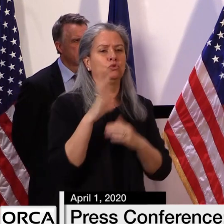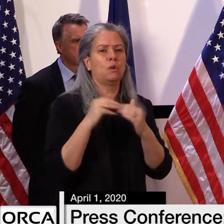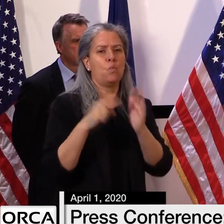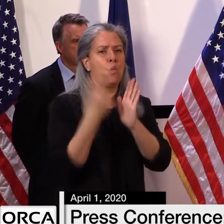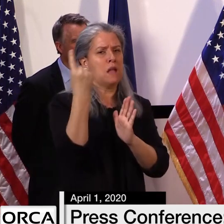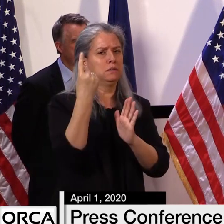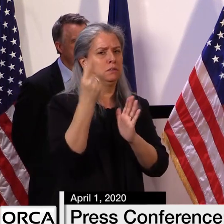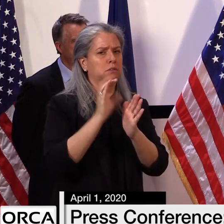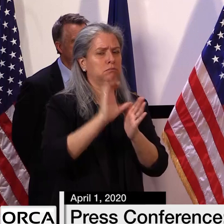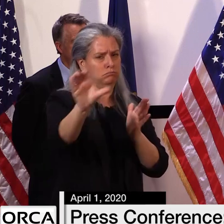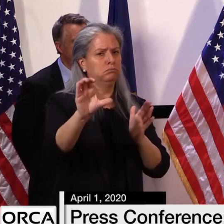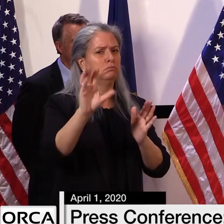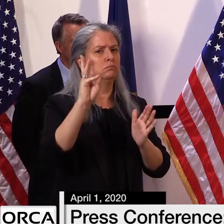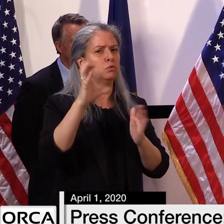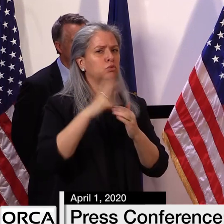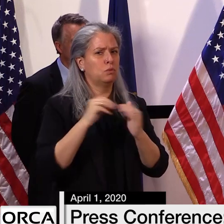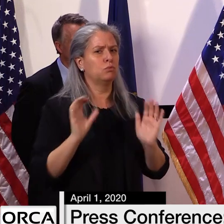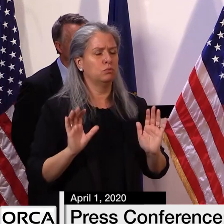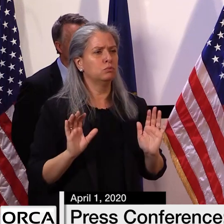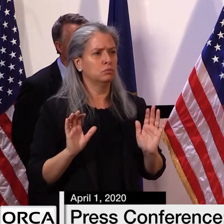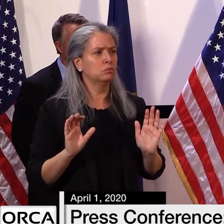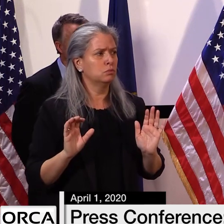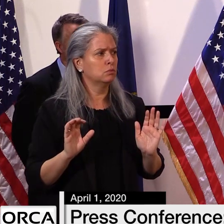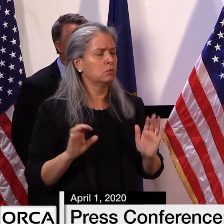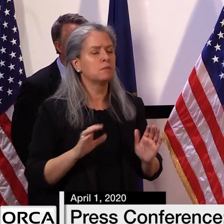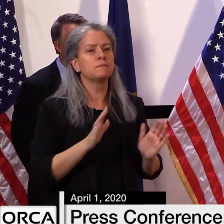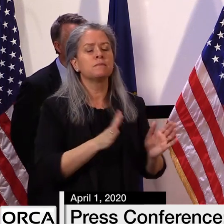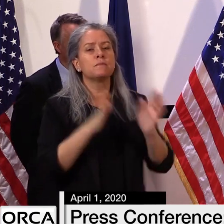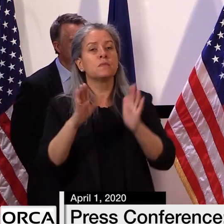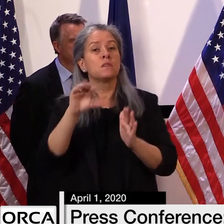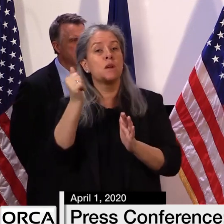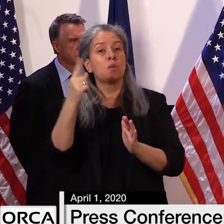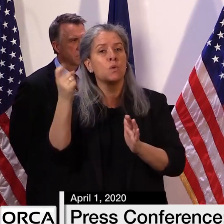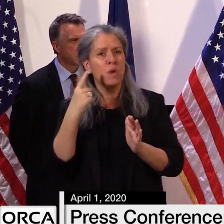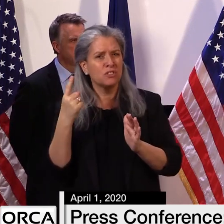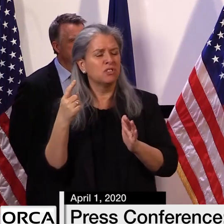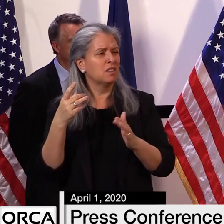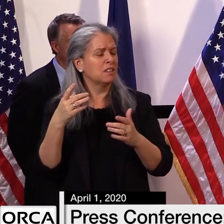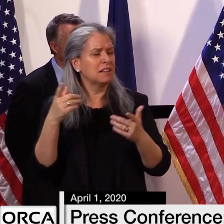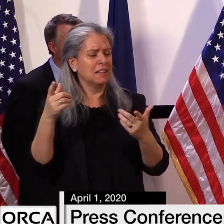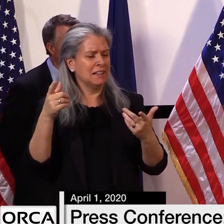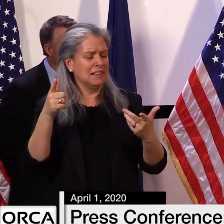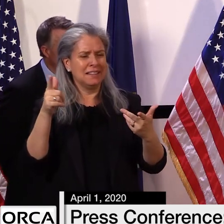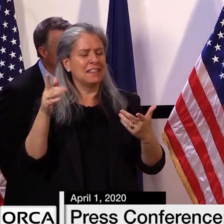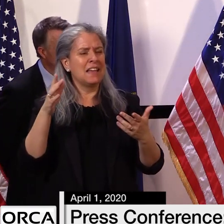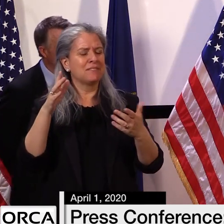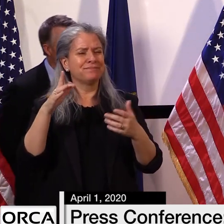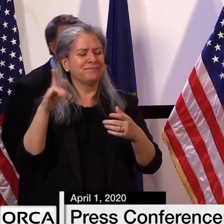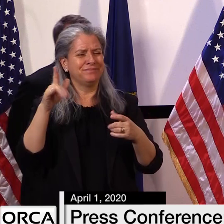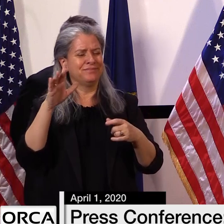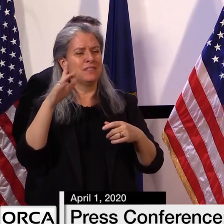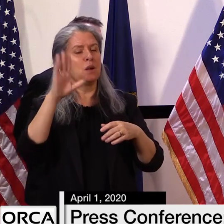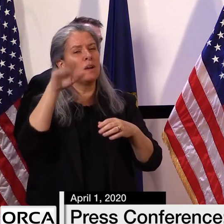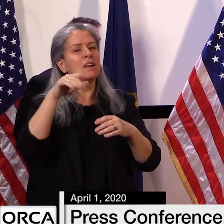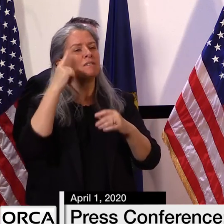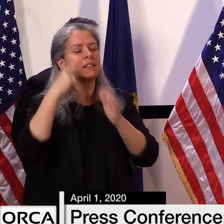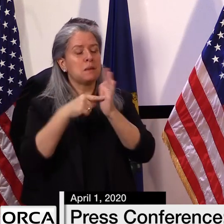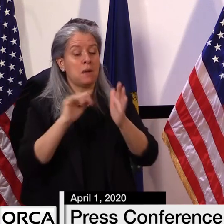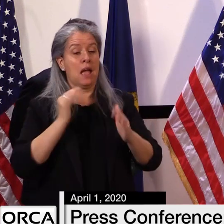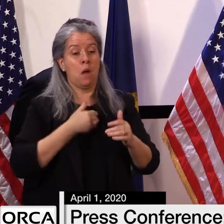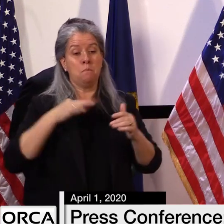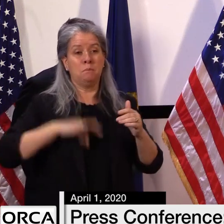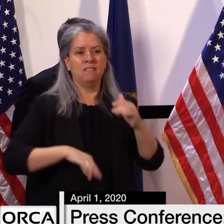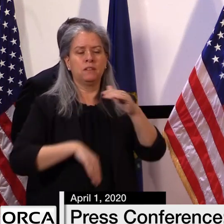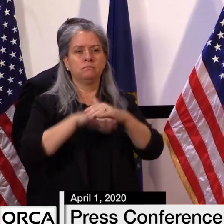is talked a lot about are those individuals that may be coming short on their benefit period. So our benefits max out at 26